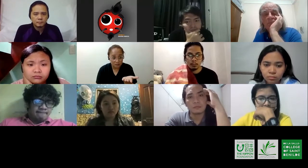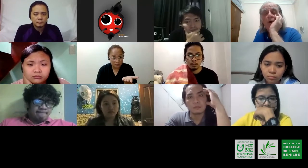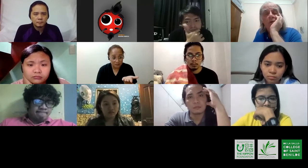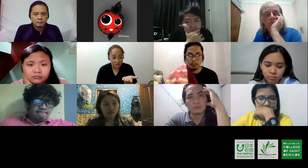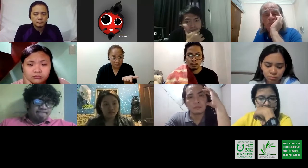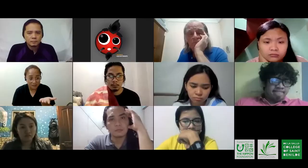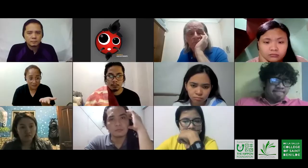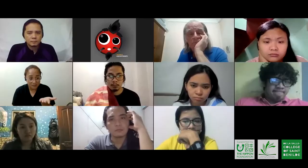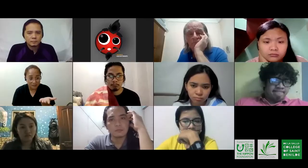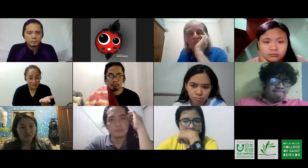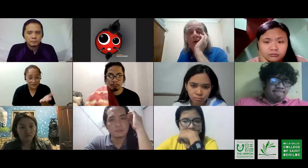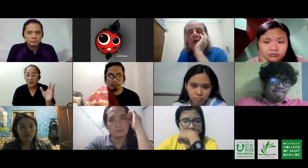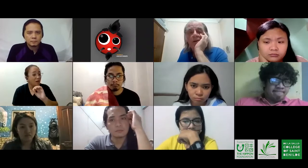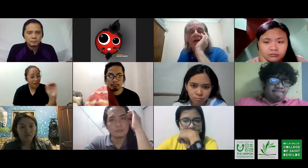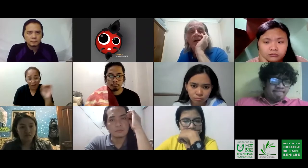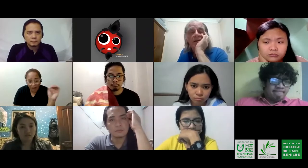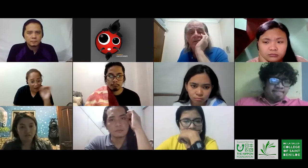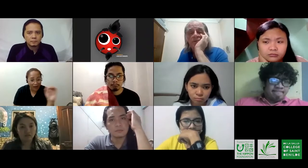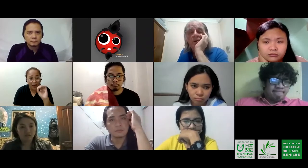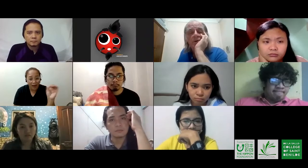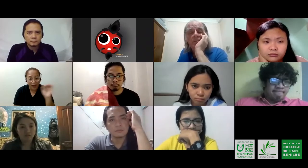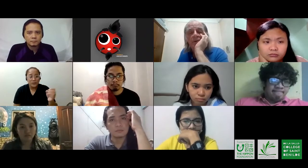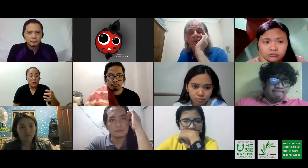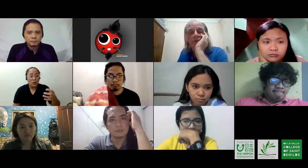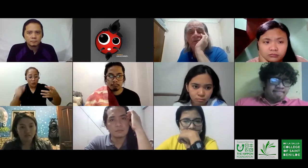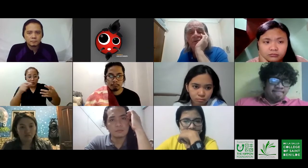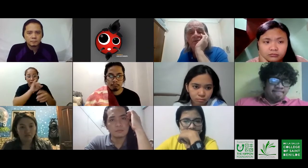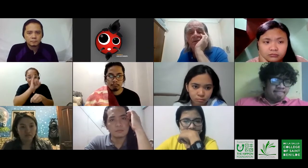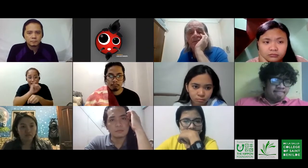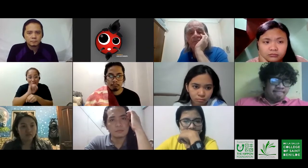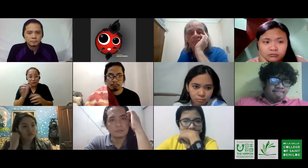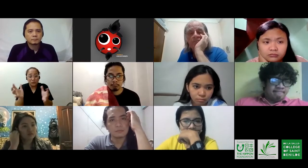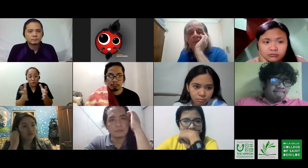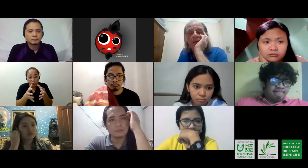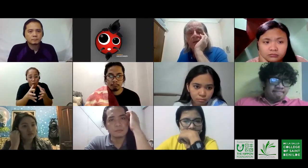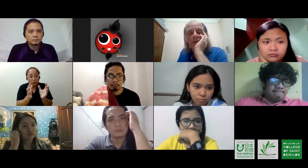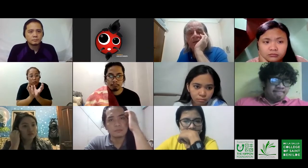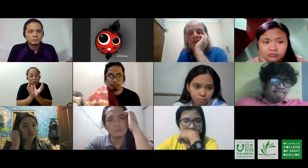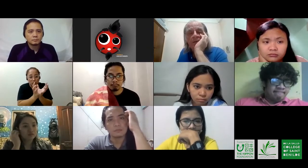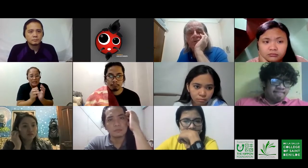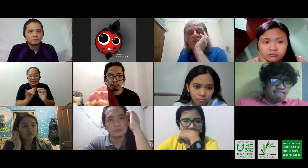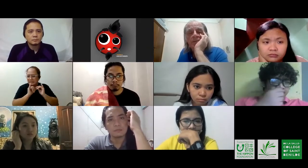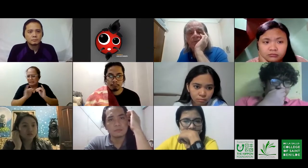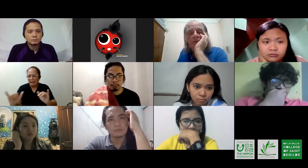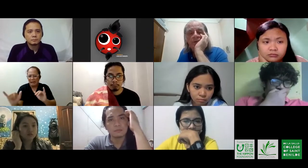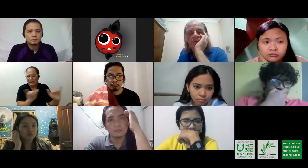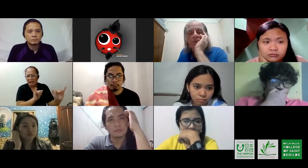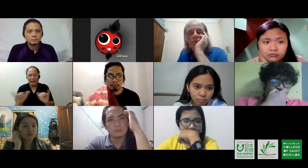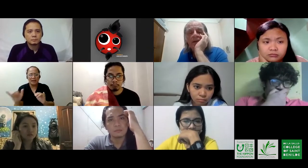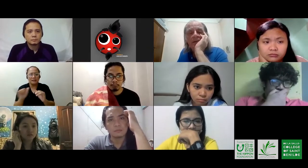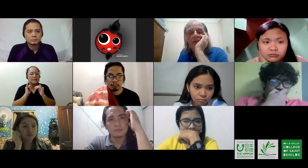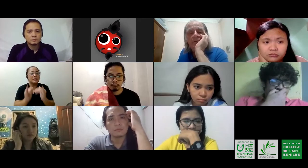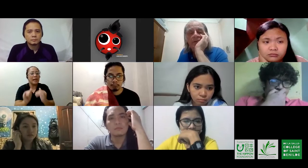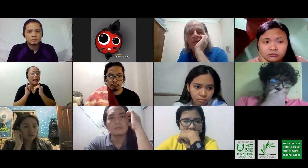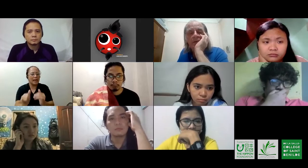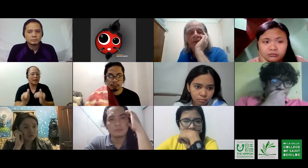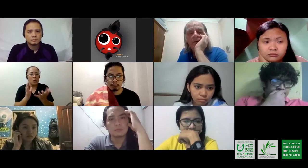No, all the island small communities are the same. No separate social identity,